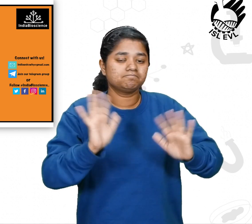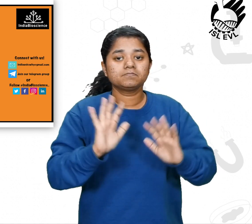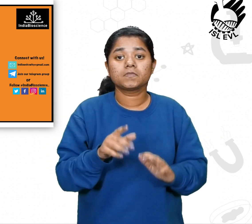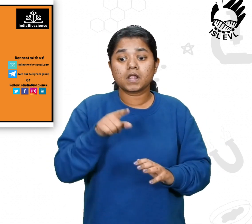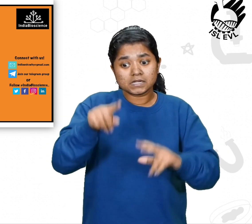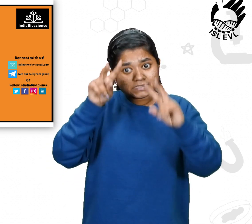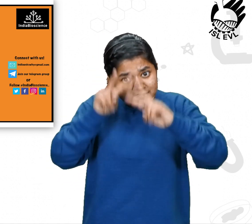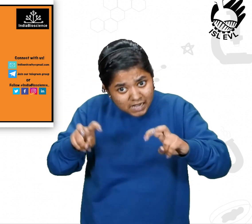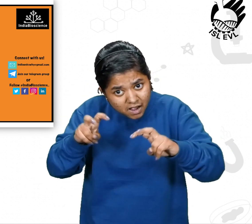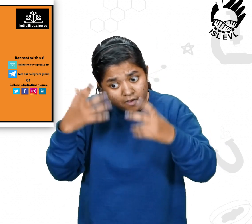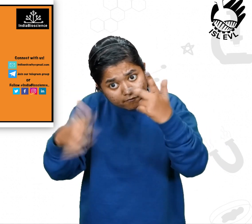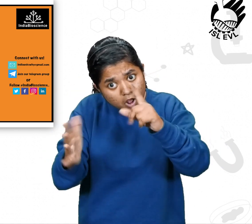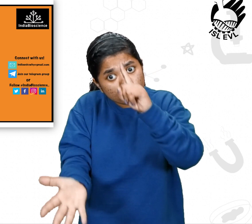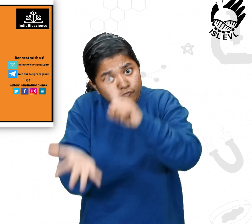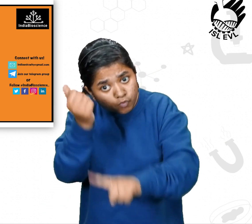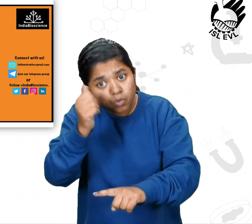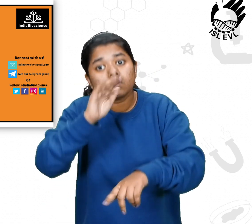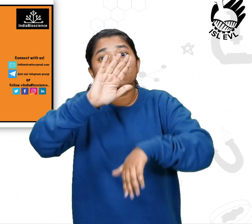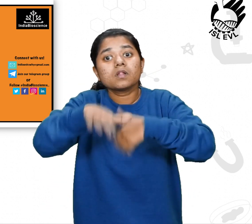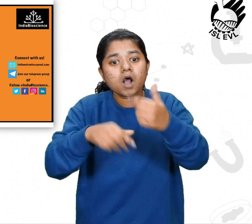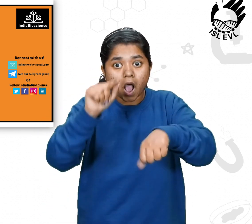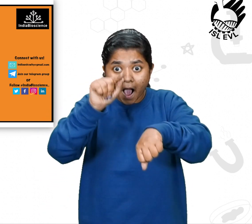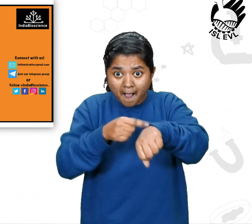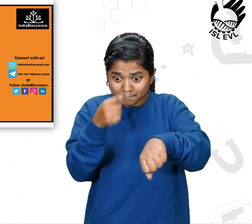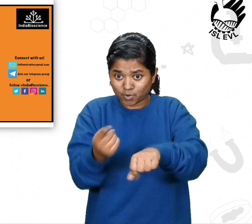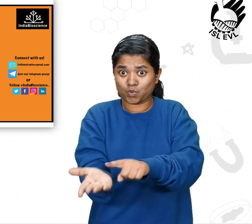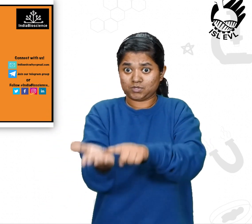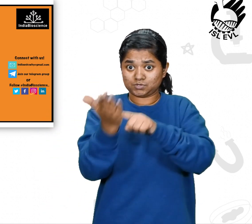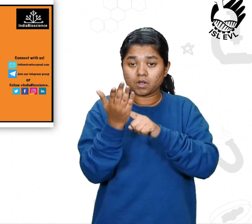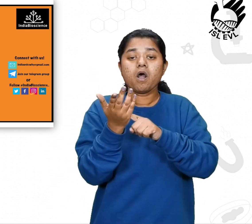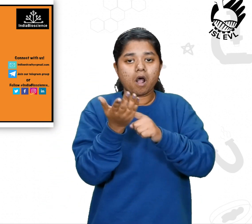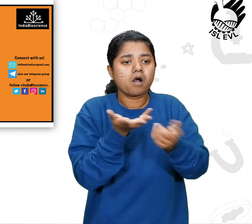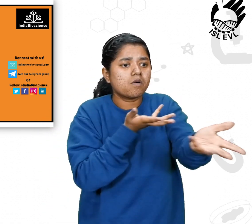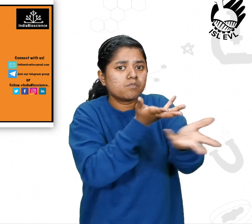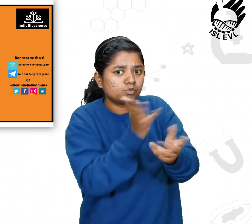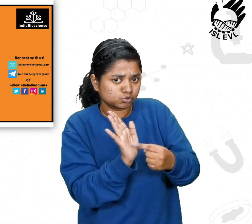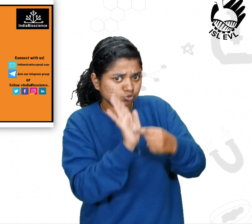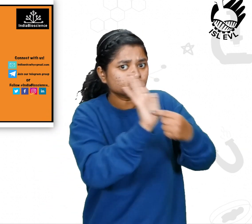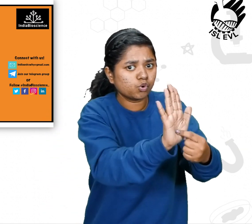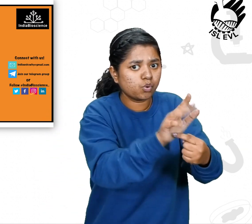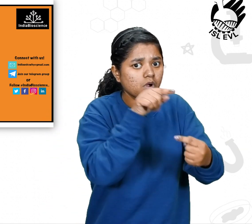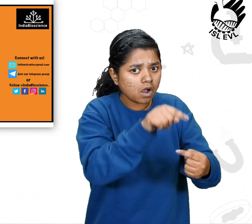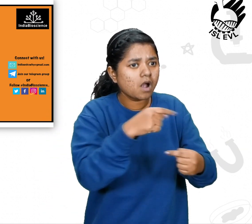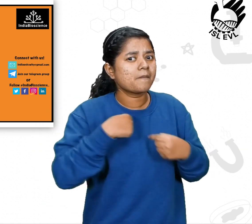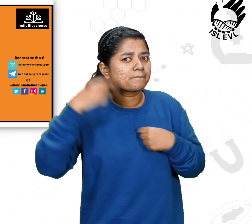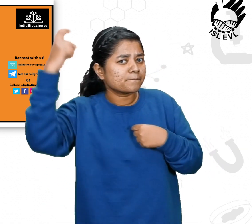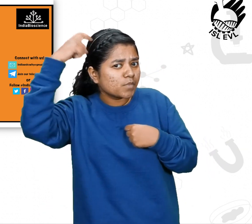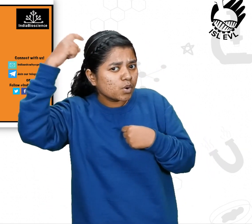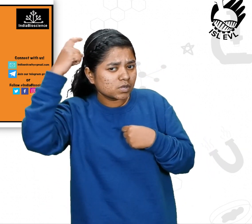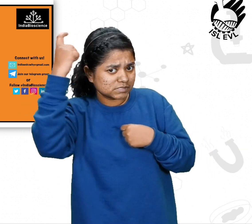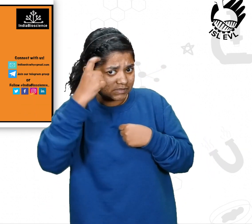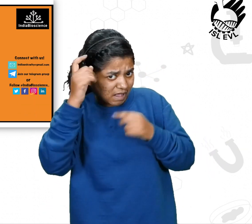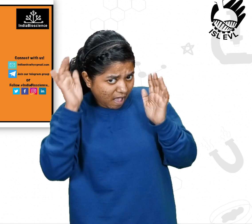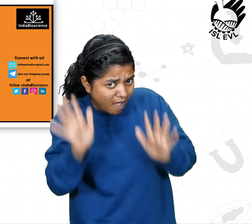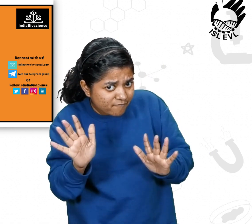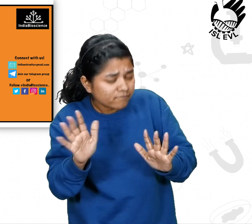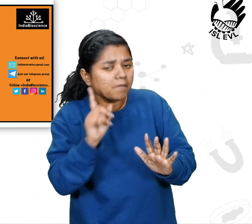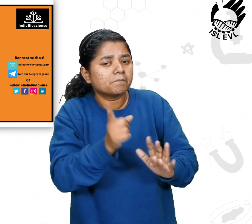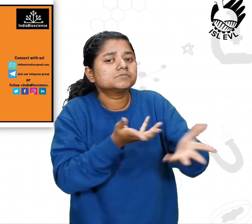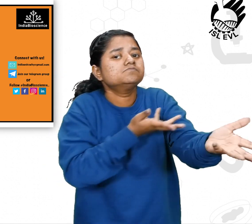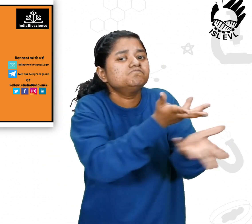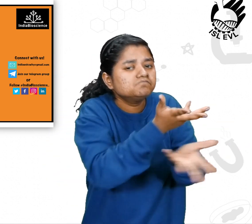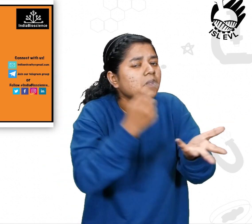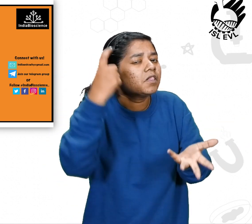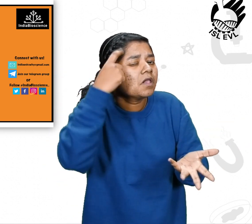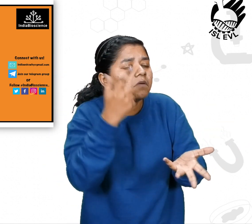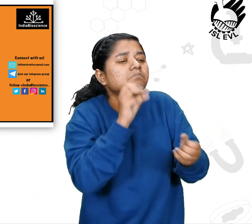that allows opportunity to interact and think about those questions, talk to people, and teaching is also plays a